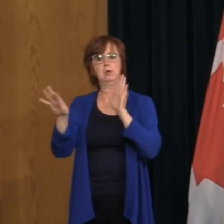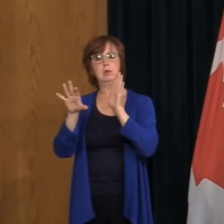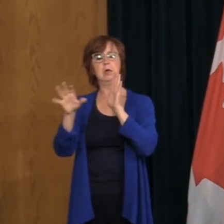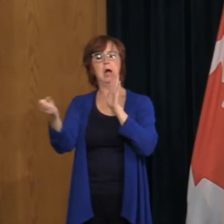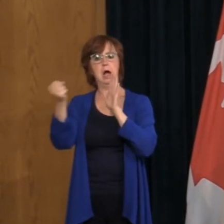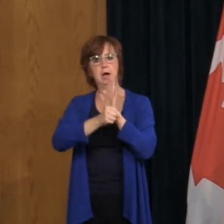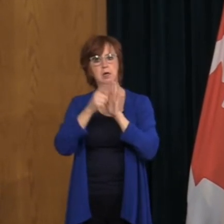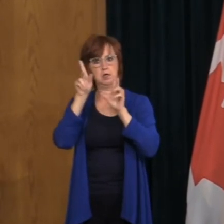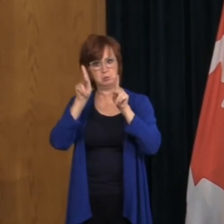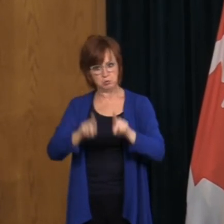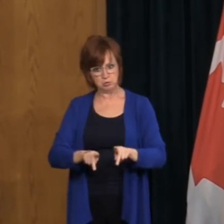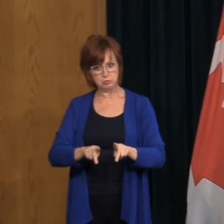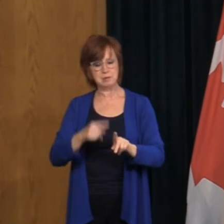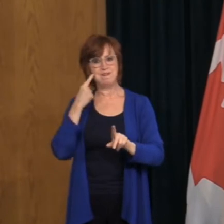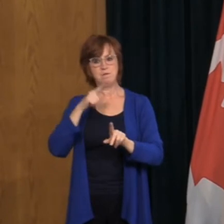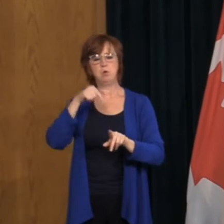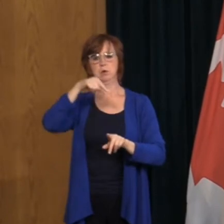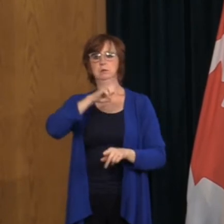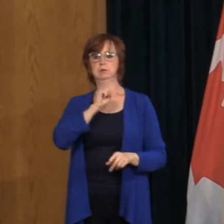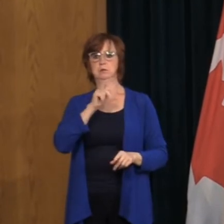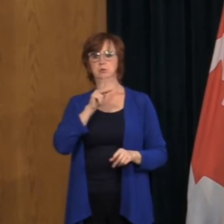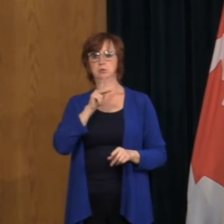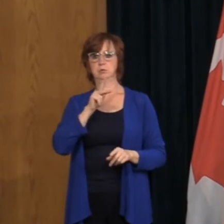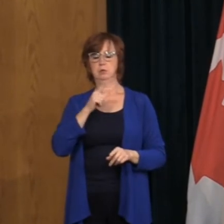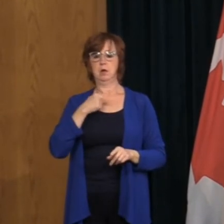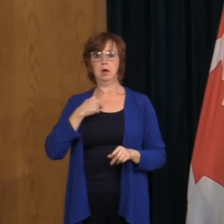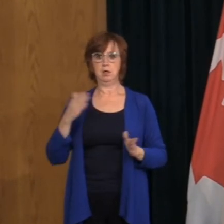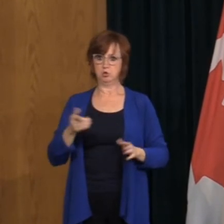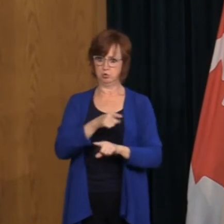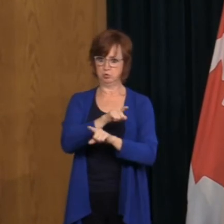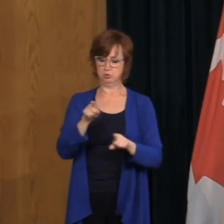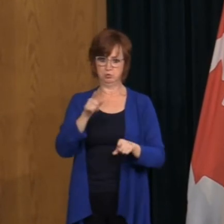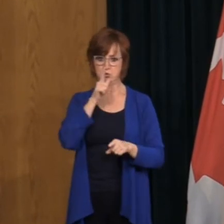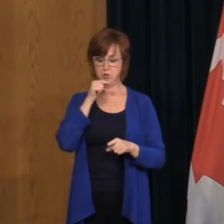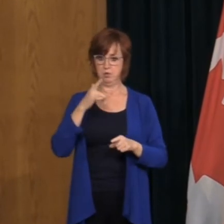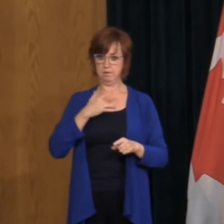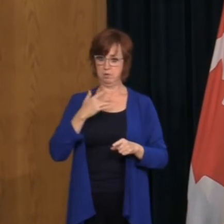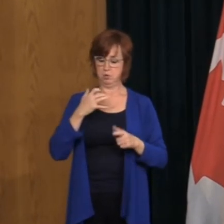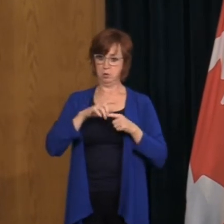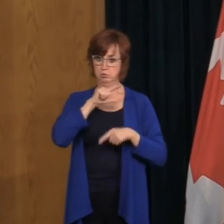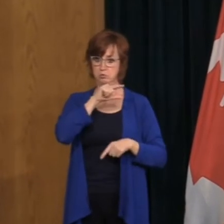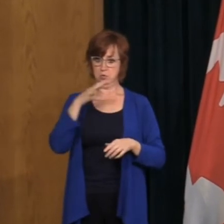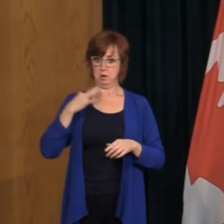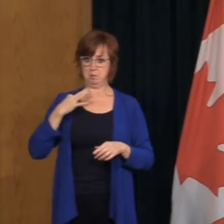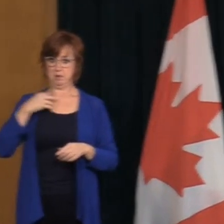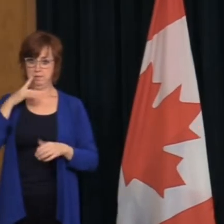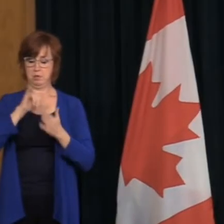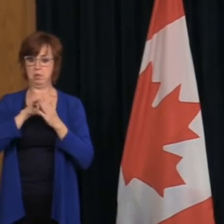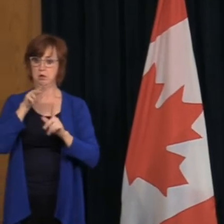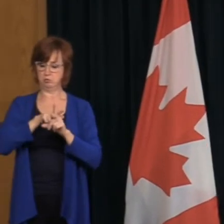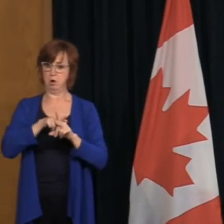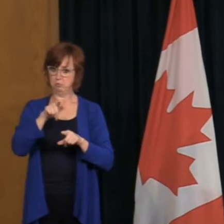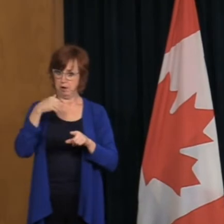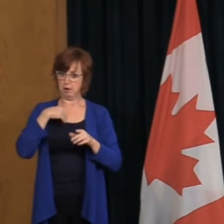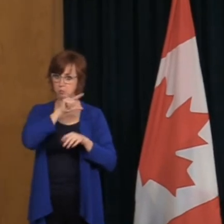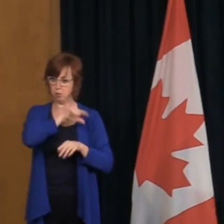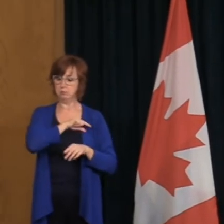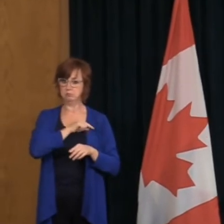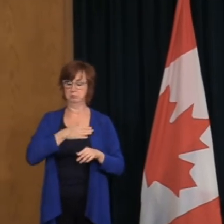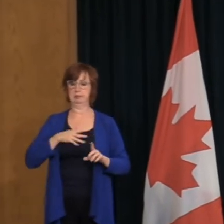have the relevant experience to apply for this position. I'll now turn it over to Dr. Shahab for some introductory